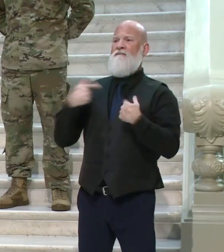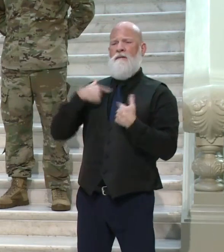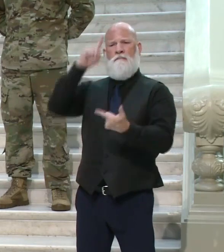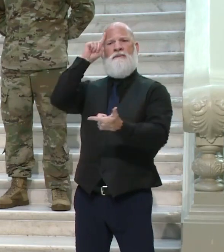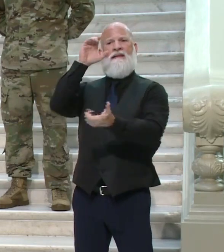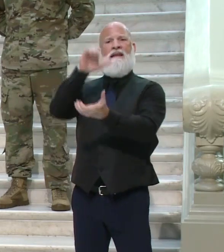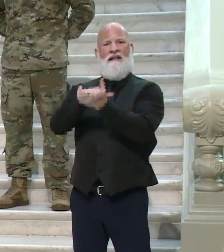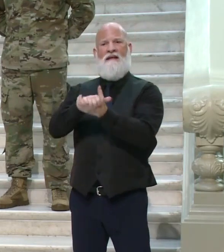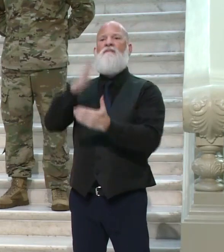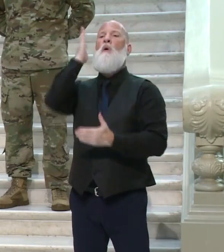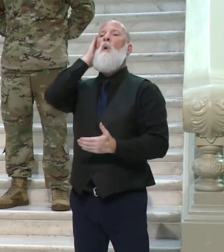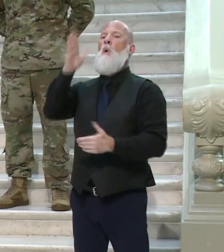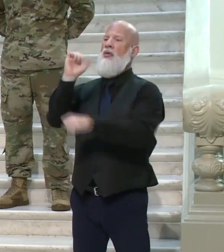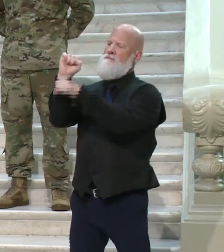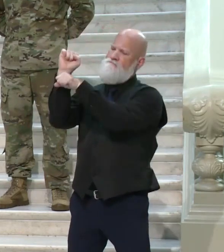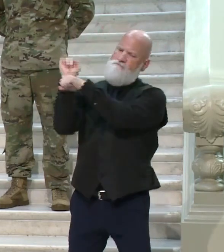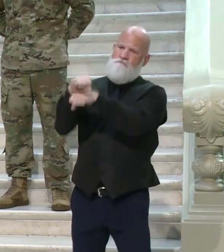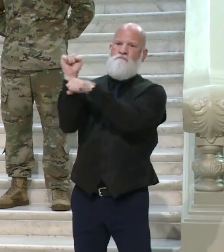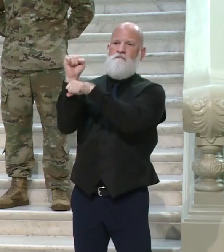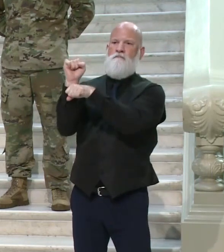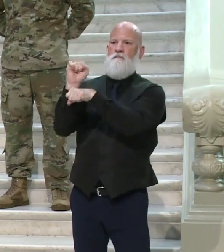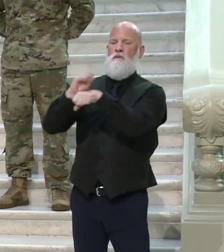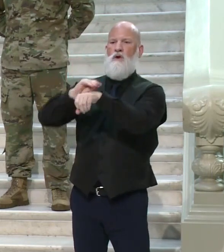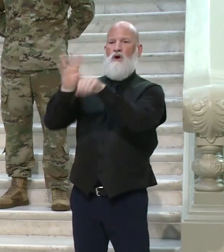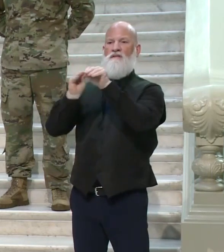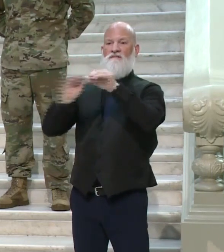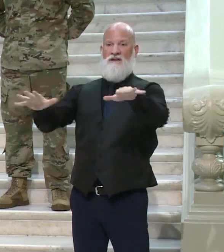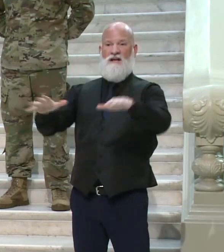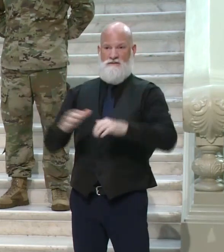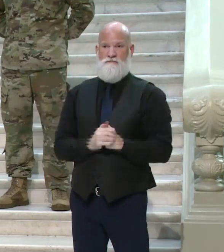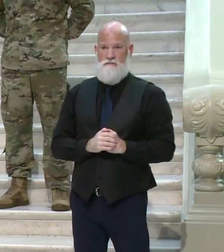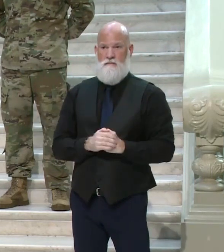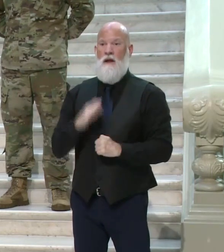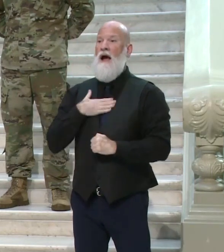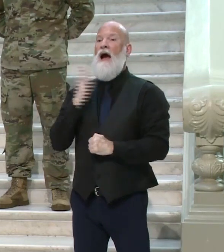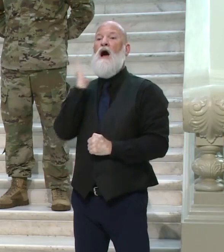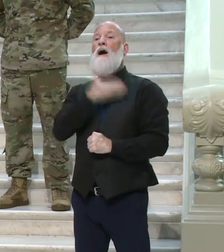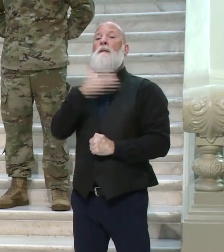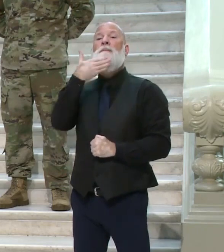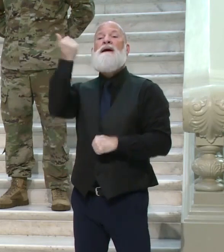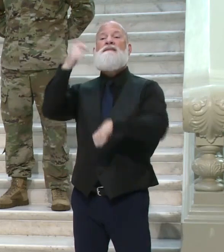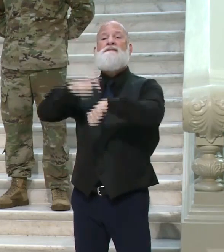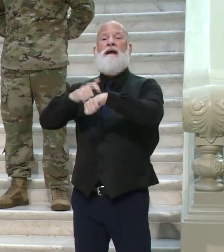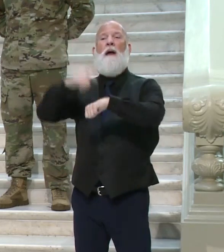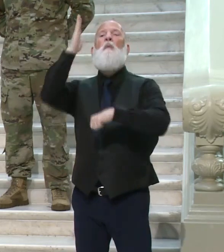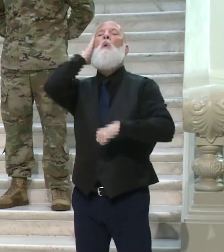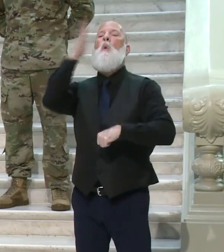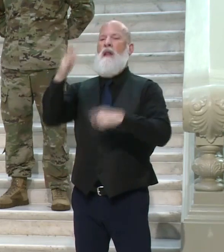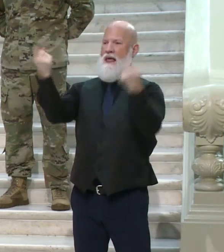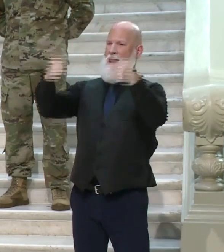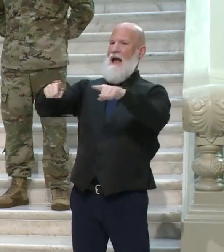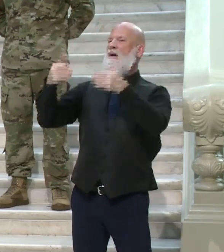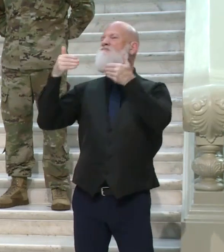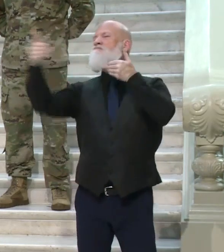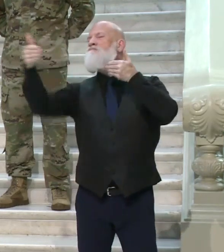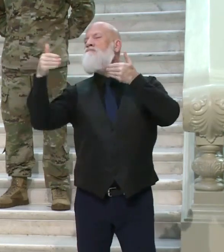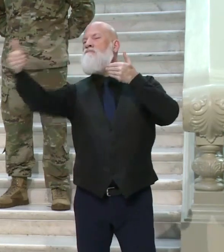the coronavirus and our best days will remain ahead. Well, that will take some questions.